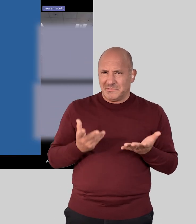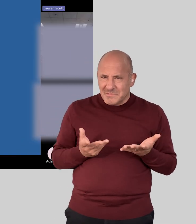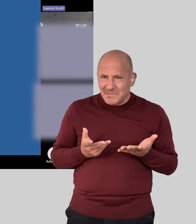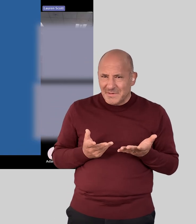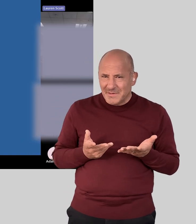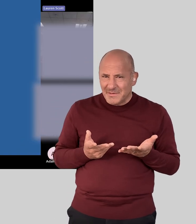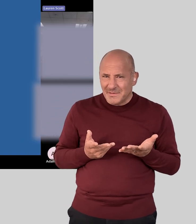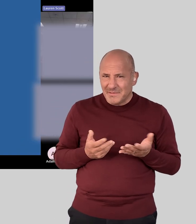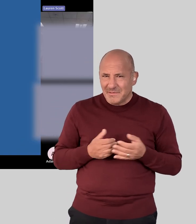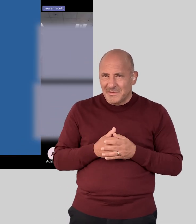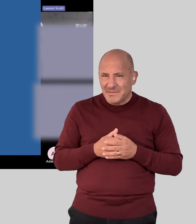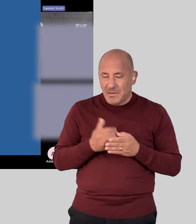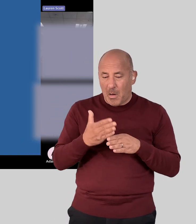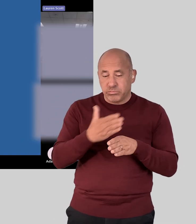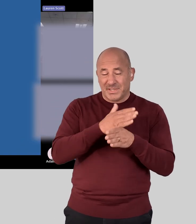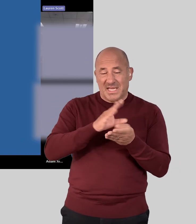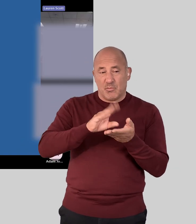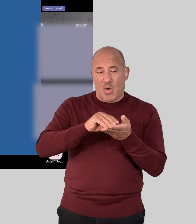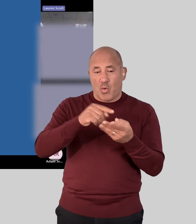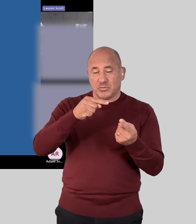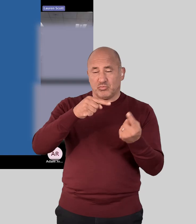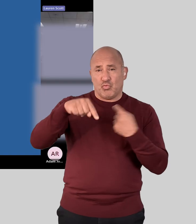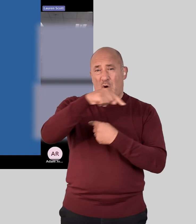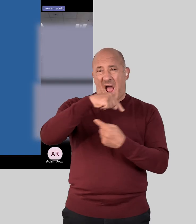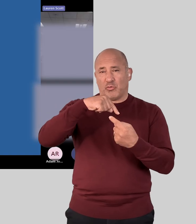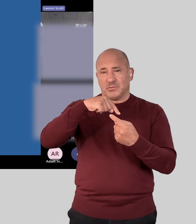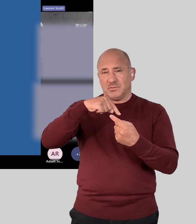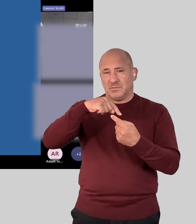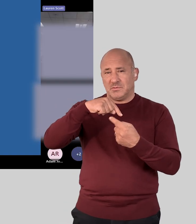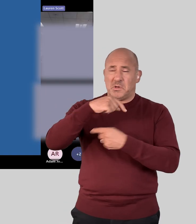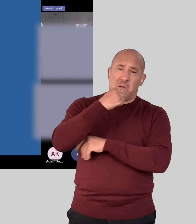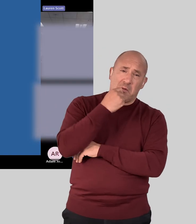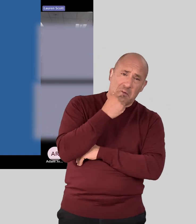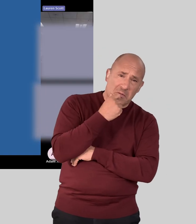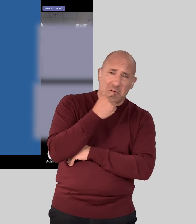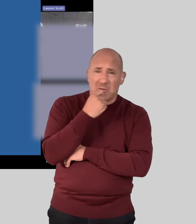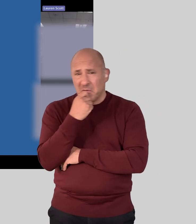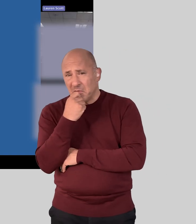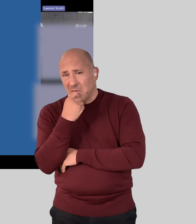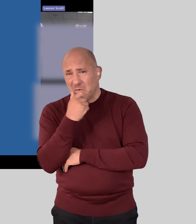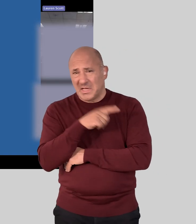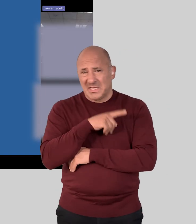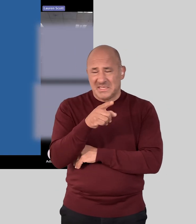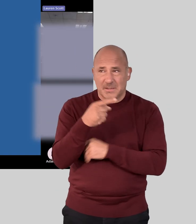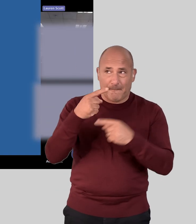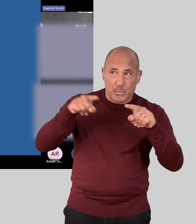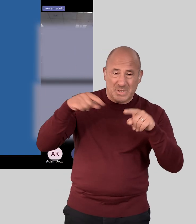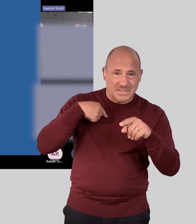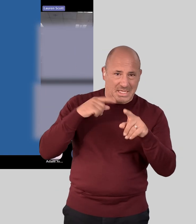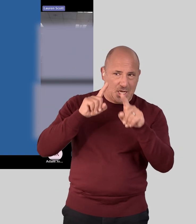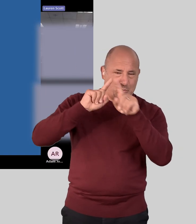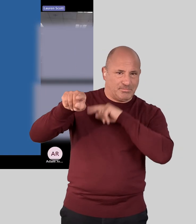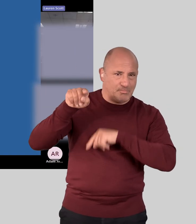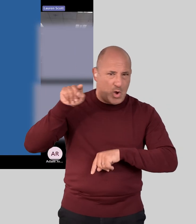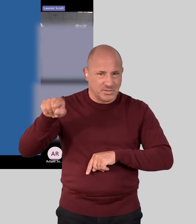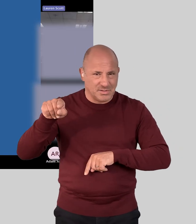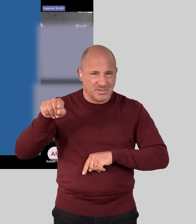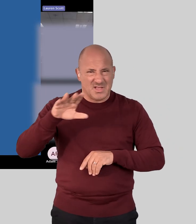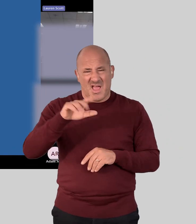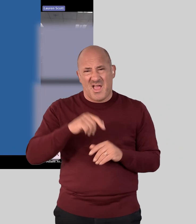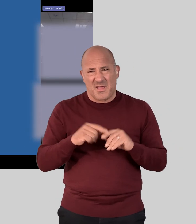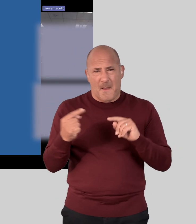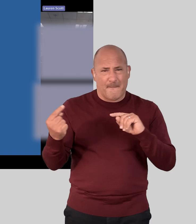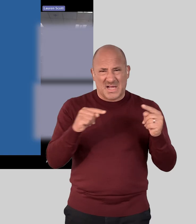it's a pre-recorded round. It could be, you could call it a round, which is you responding to the music.